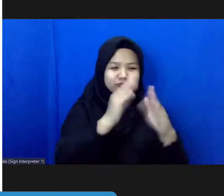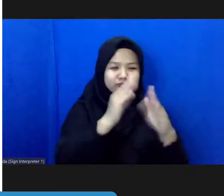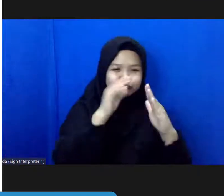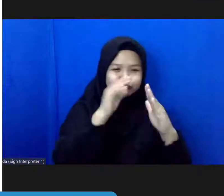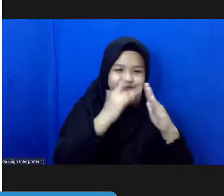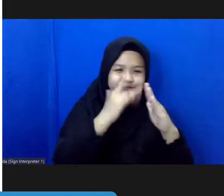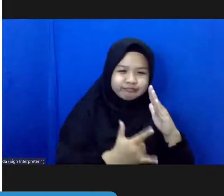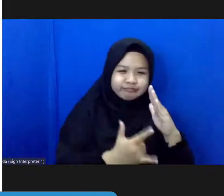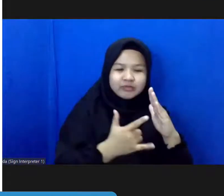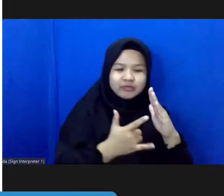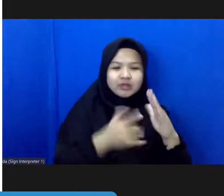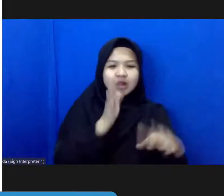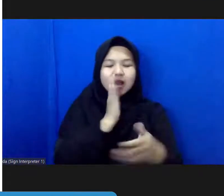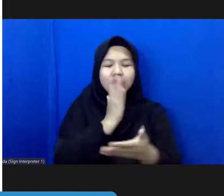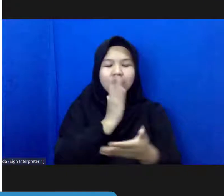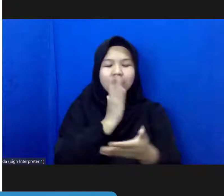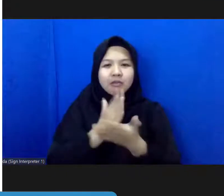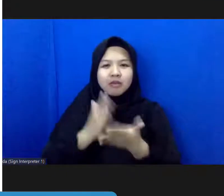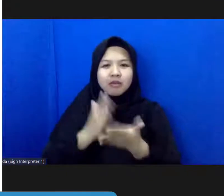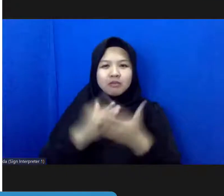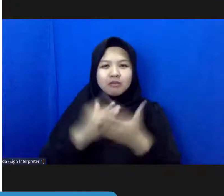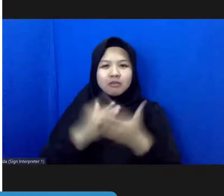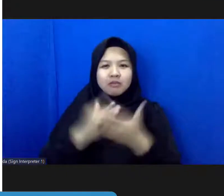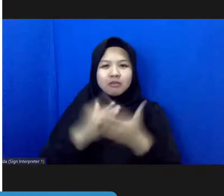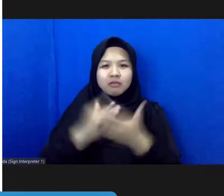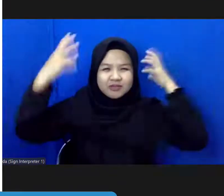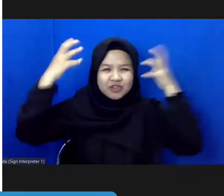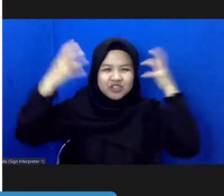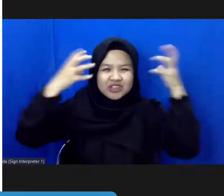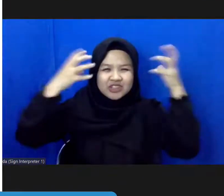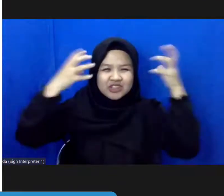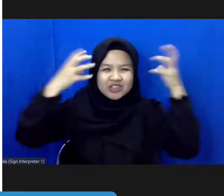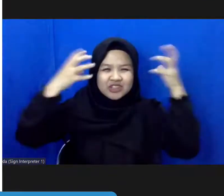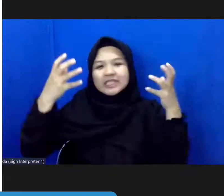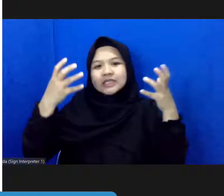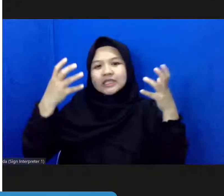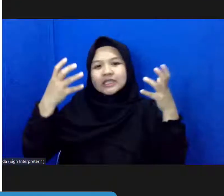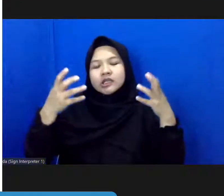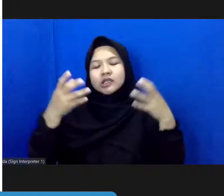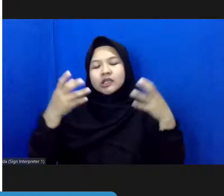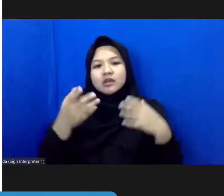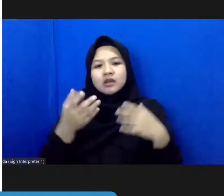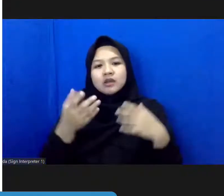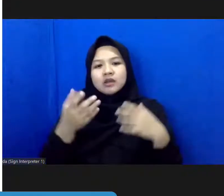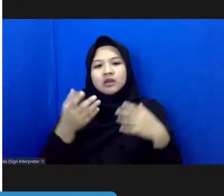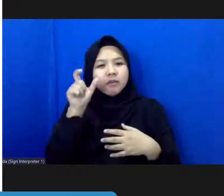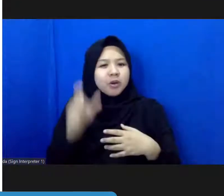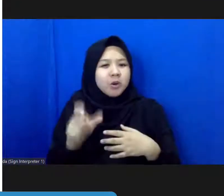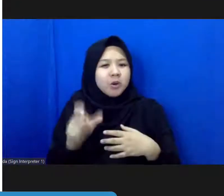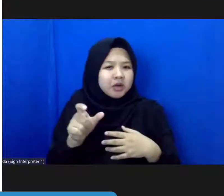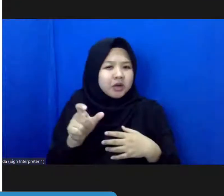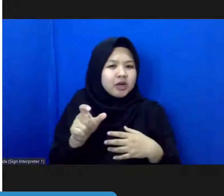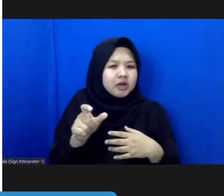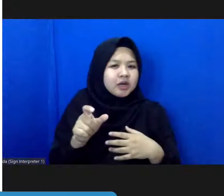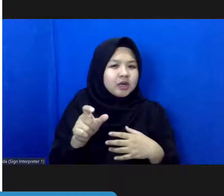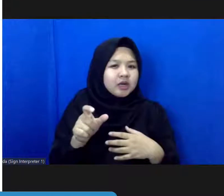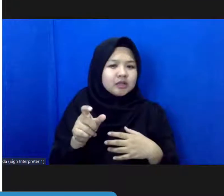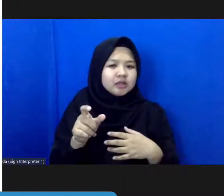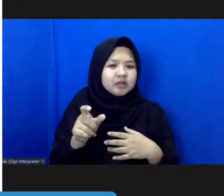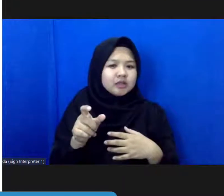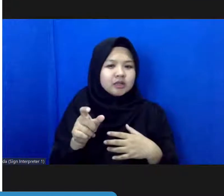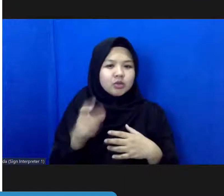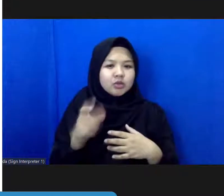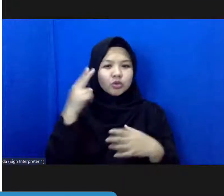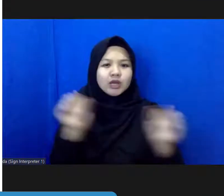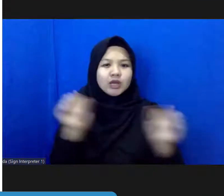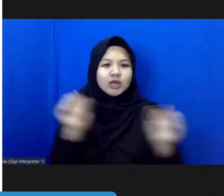being very frustrated and then very stressed out. We have to help them. But some of us who are used in the emergency response,